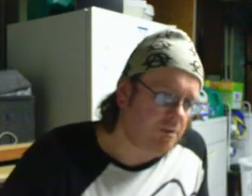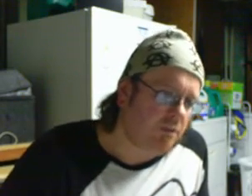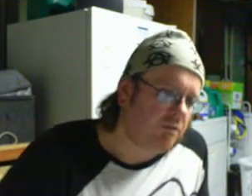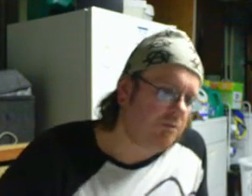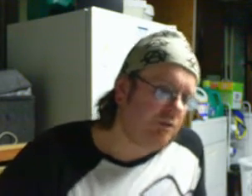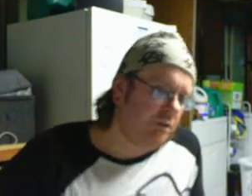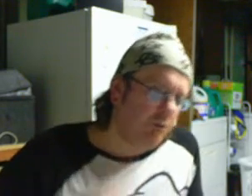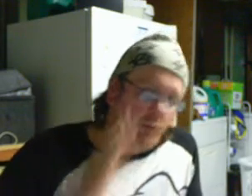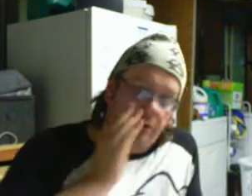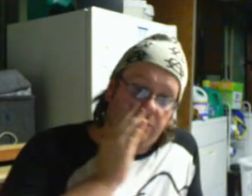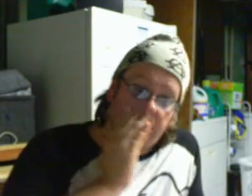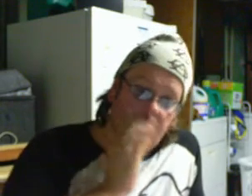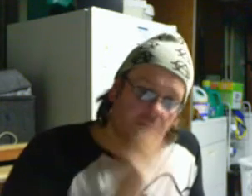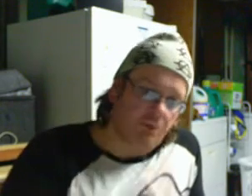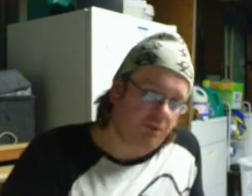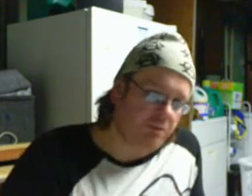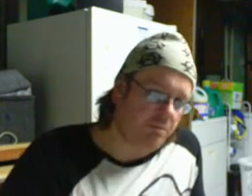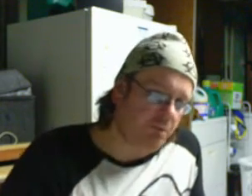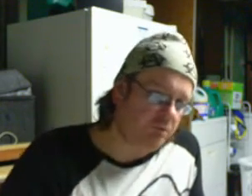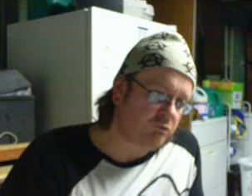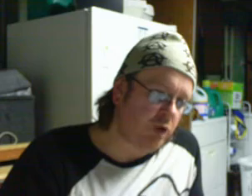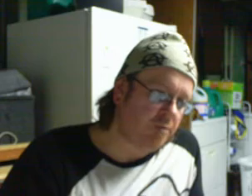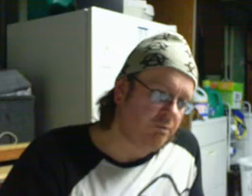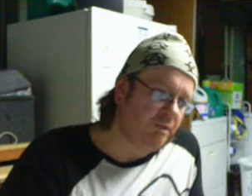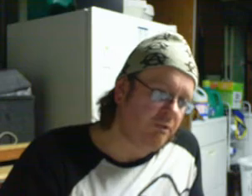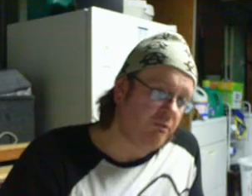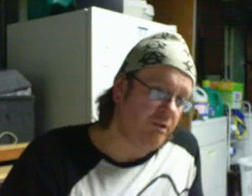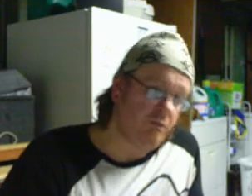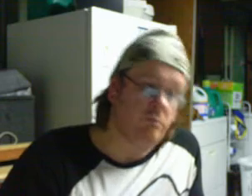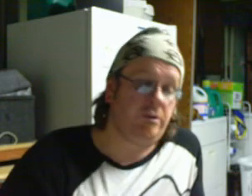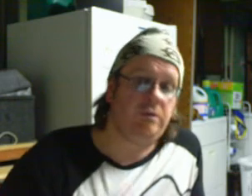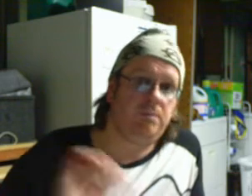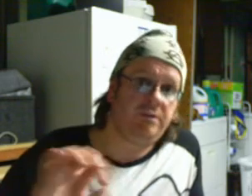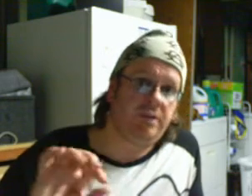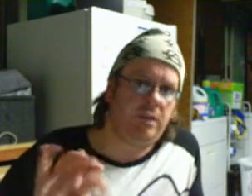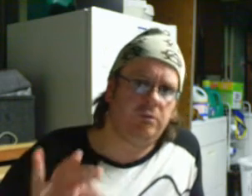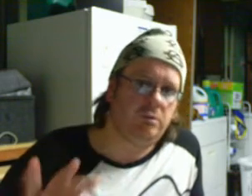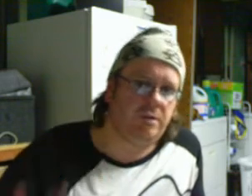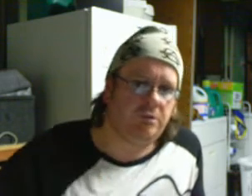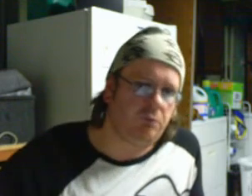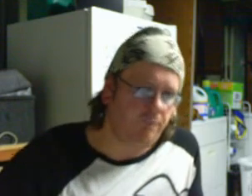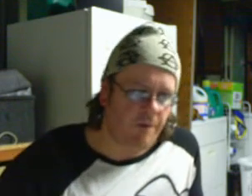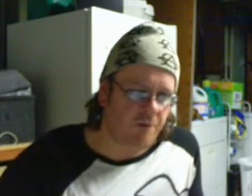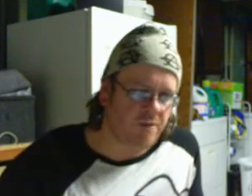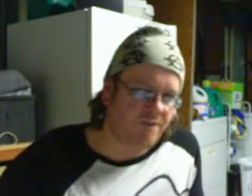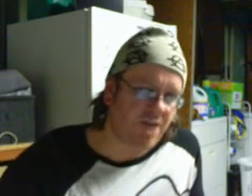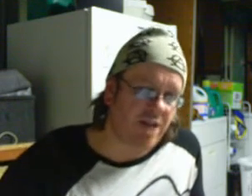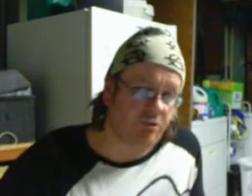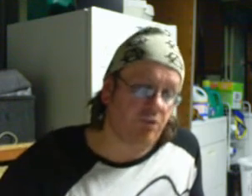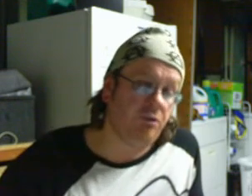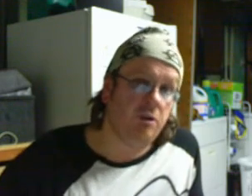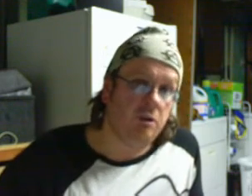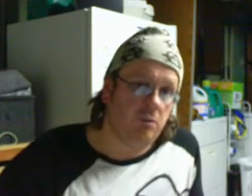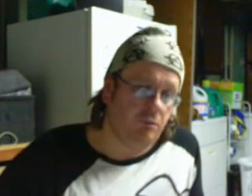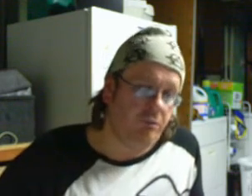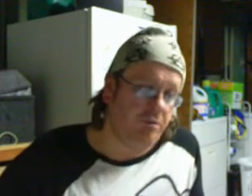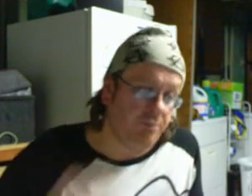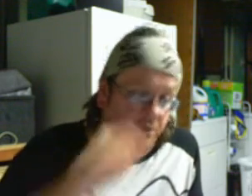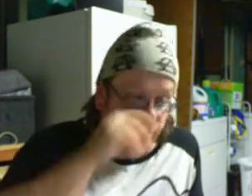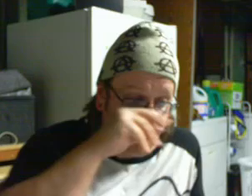Some of the other things that Solomon does, he appoints tribal leaders in Israel. He splits Israel into 12 factions, which later become known as the